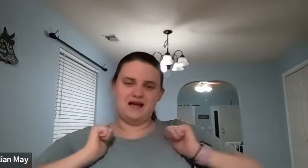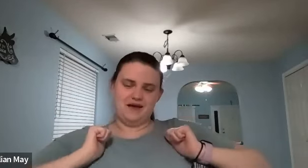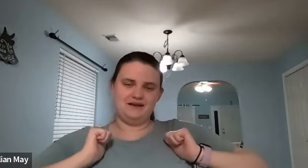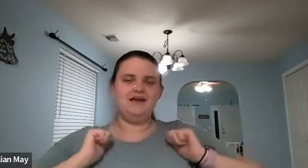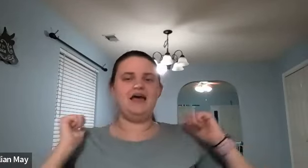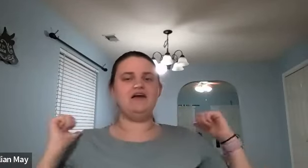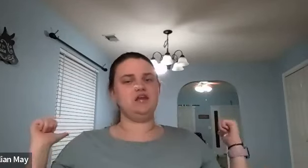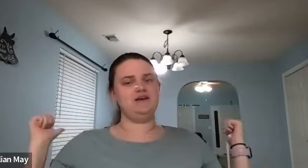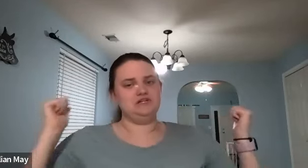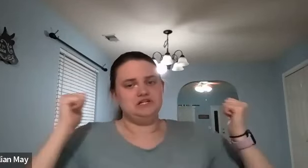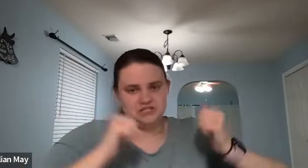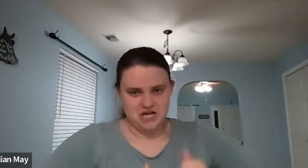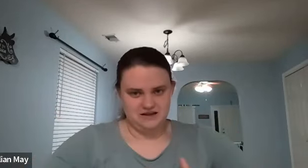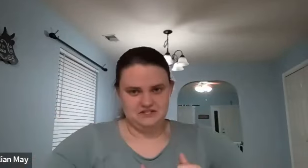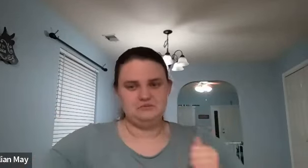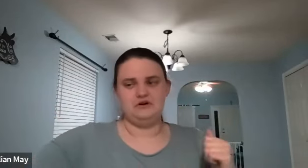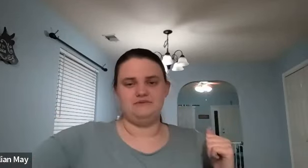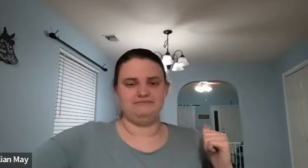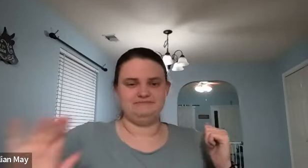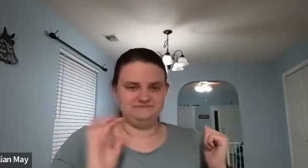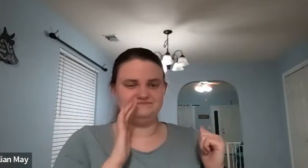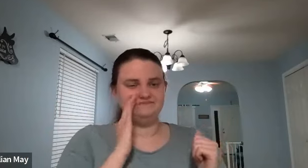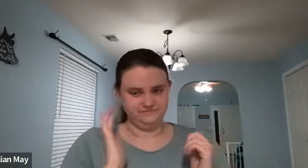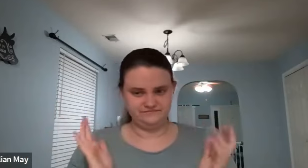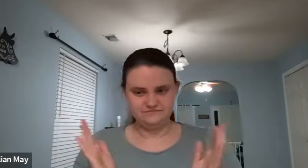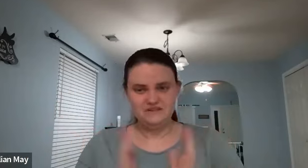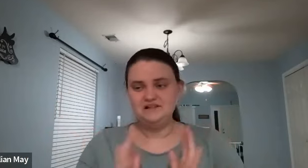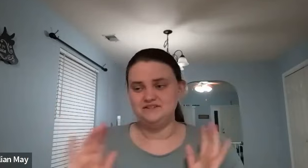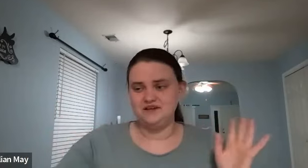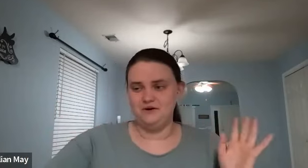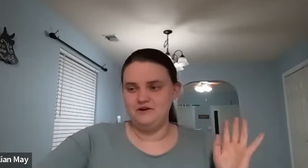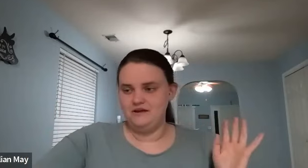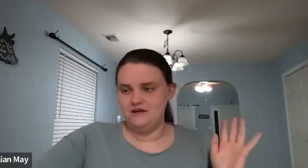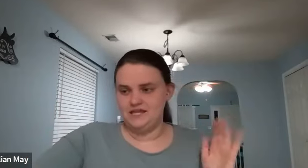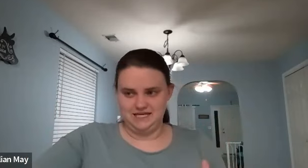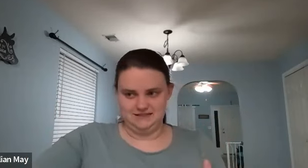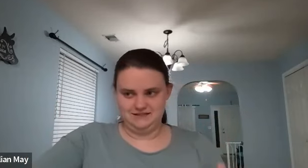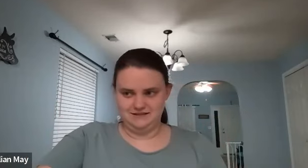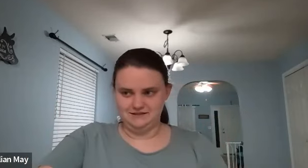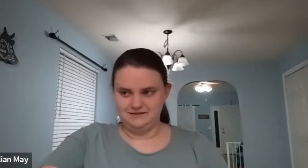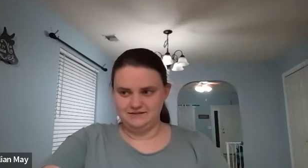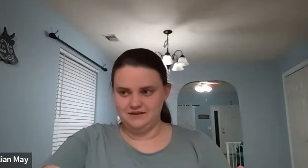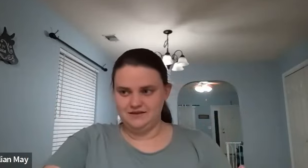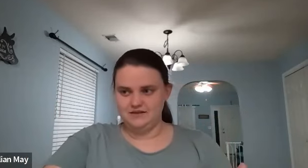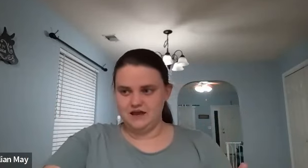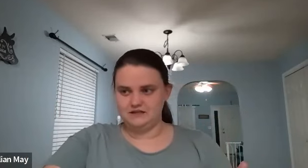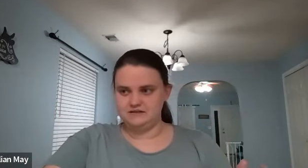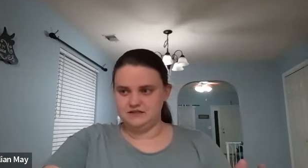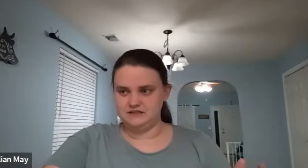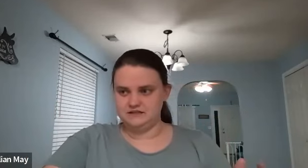backpack. And then you have your jacket that you put on. So, yes, that's